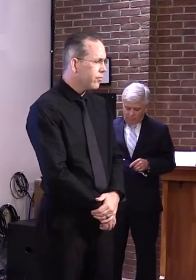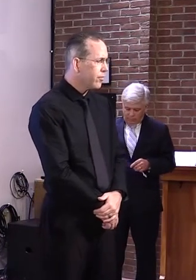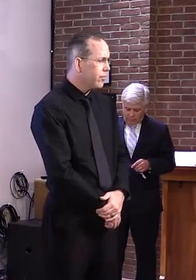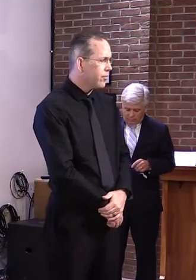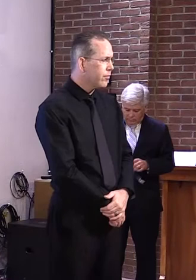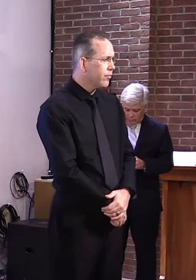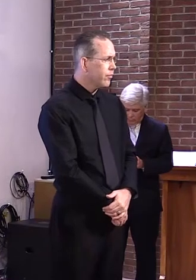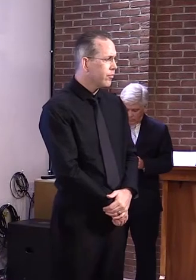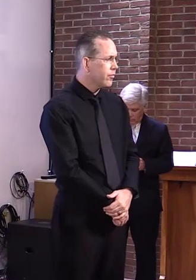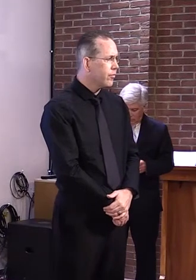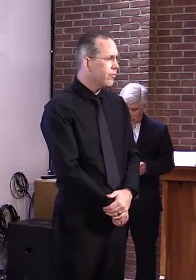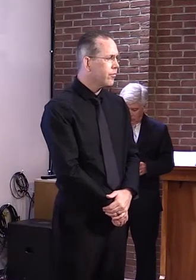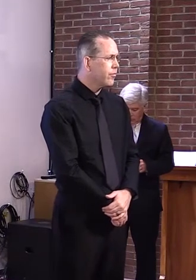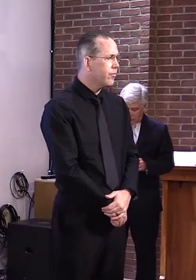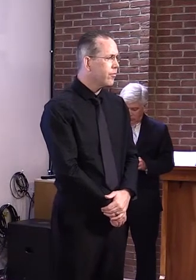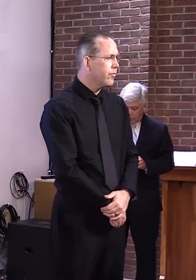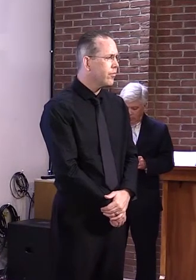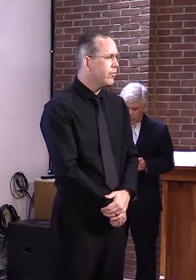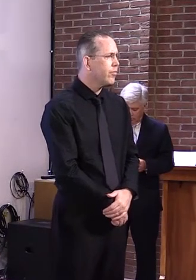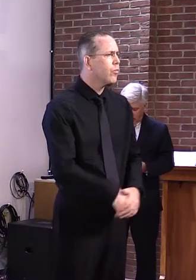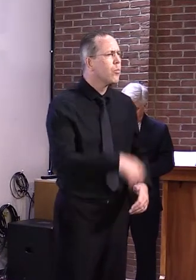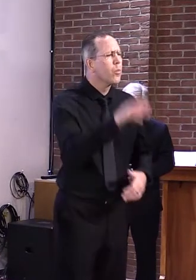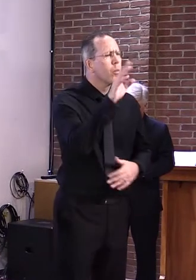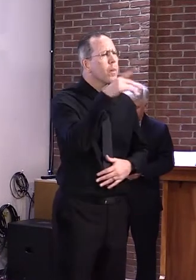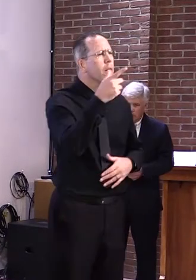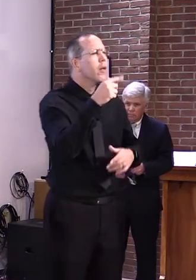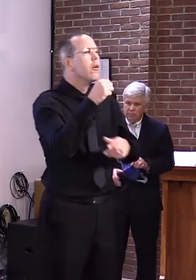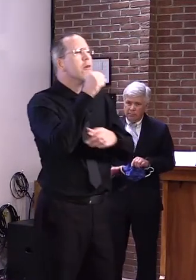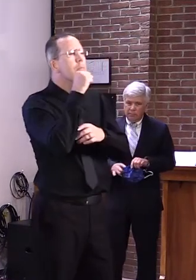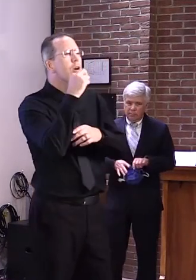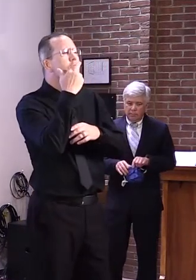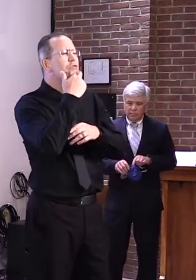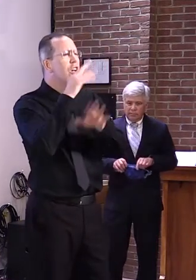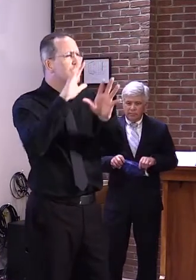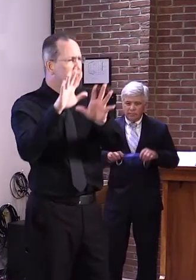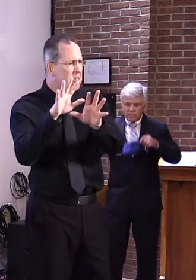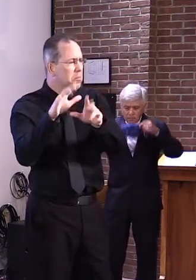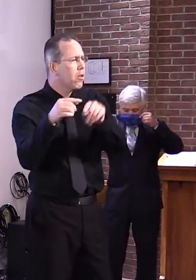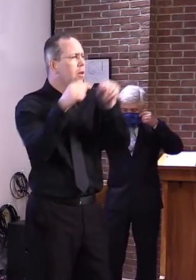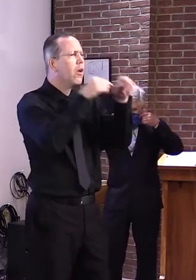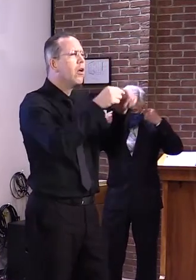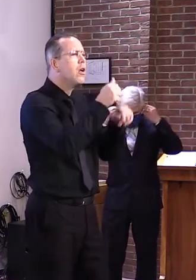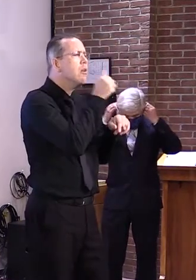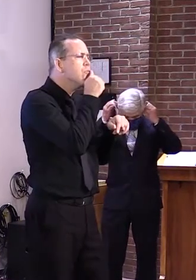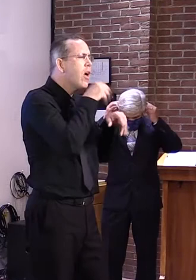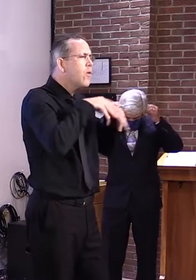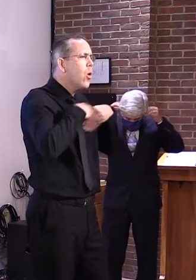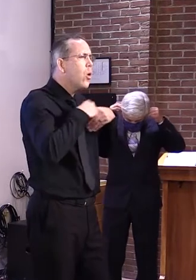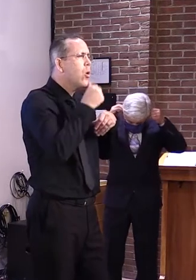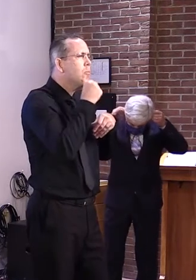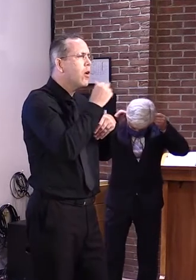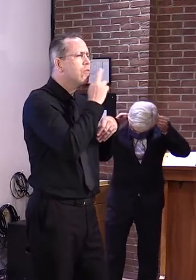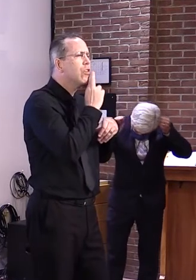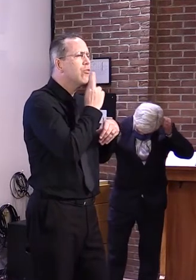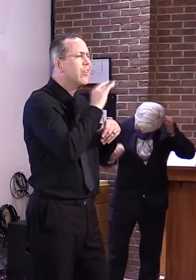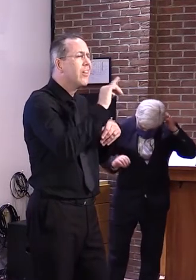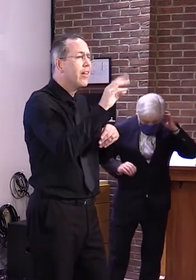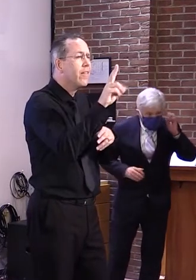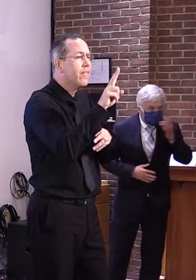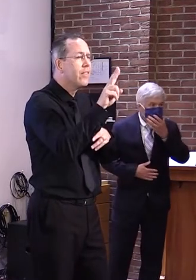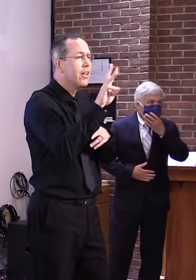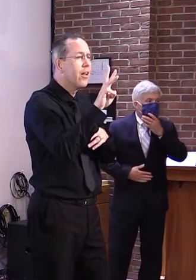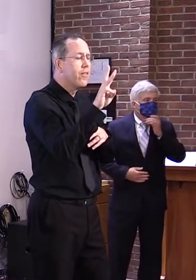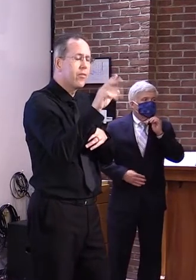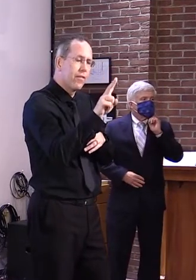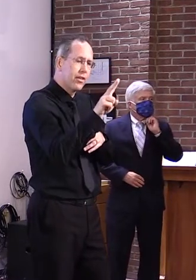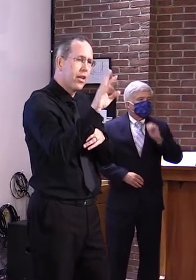so, Greg, but Secretary Curley, are you on the line? I am on the line.